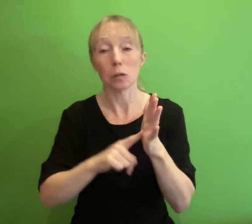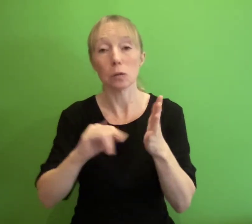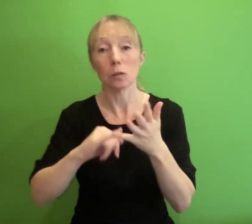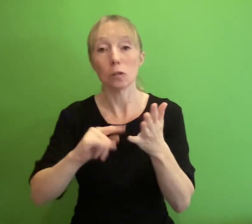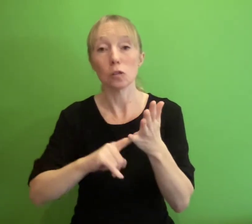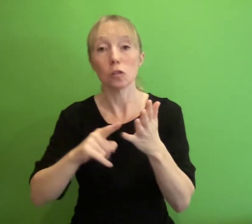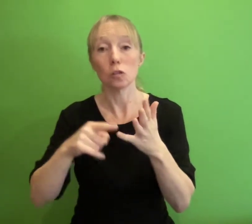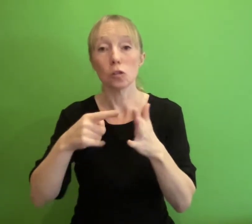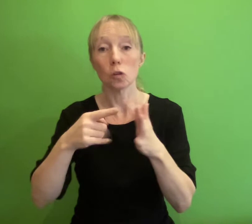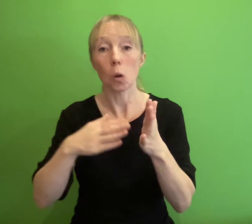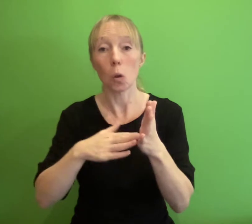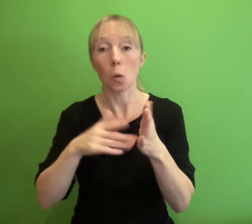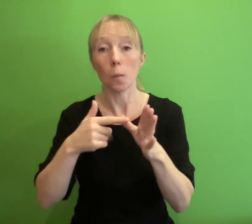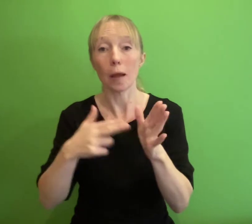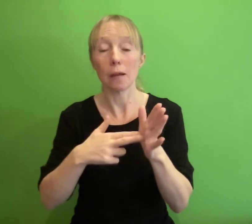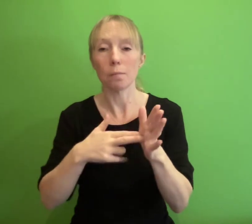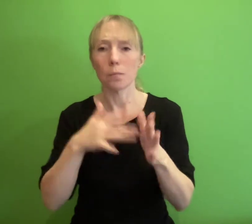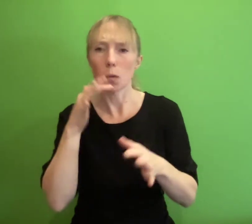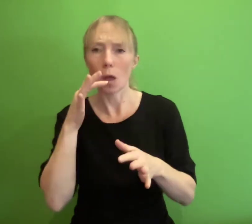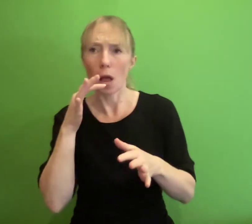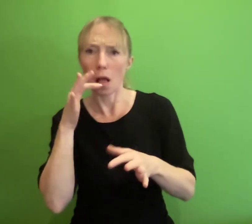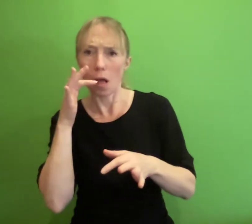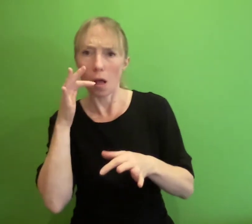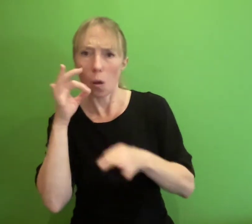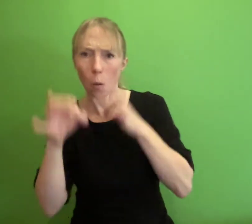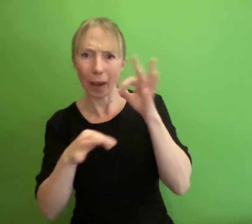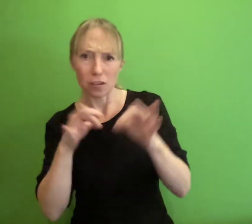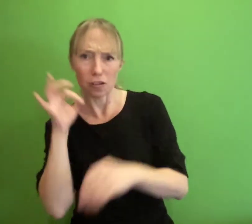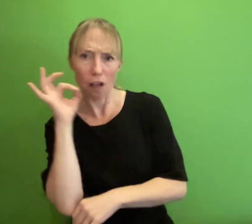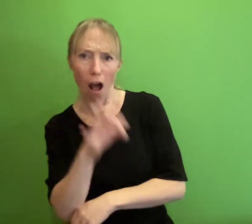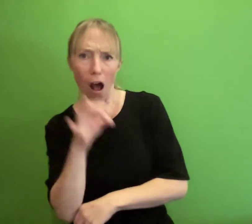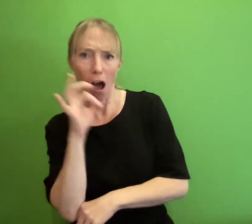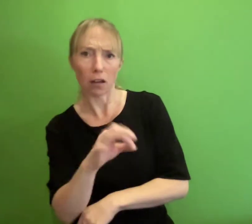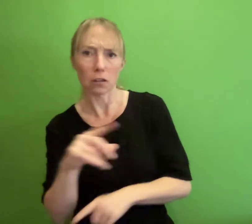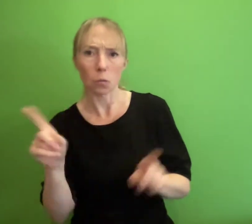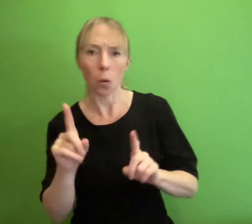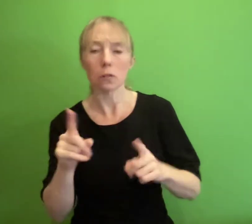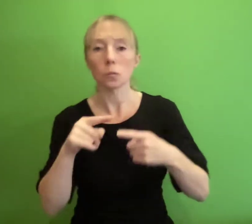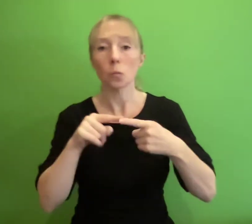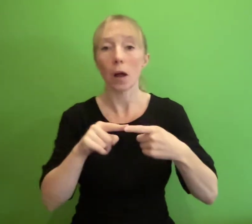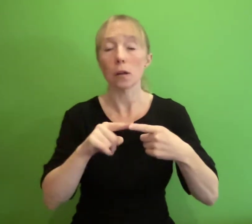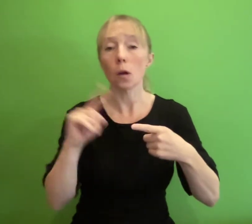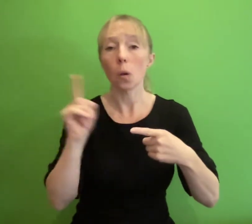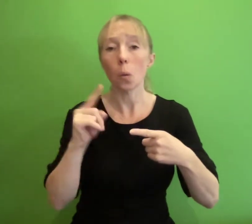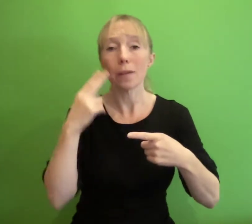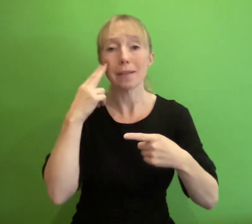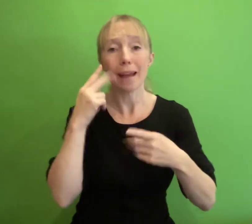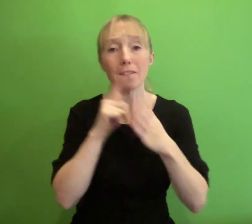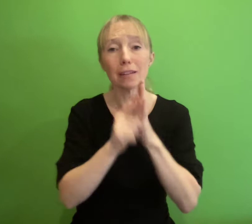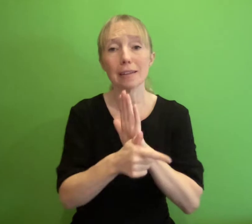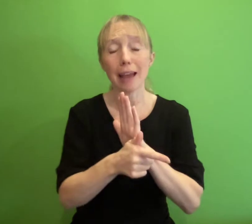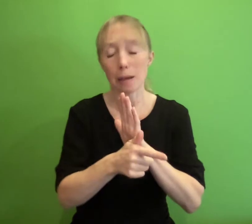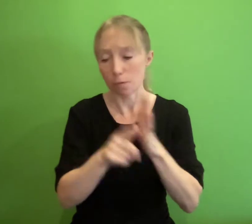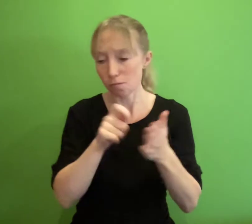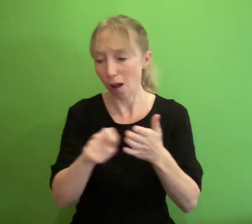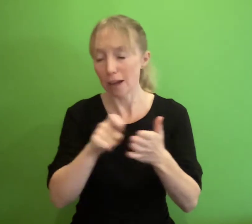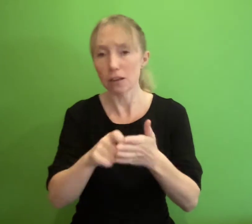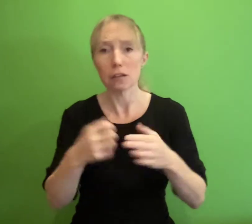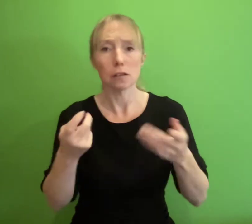The questions addressed were: 1. What do deaf and disabled writers, producers and audiences need to